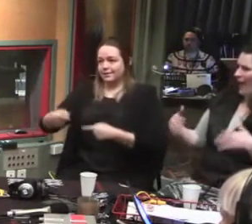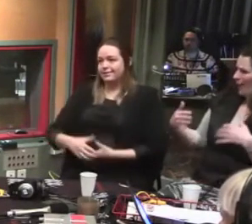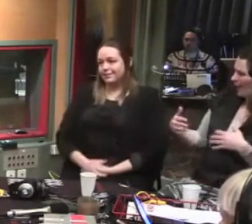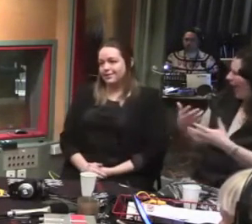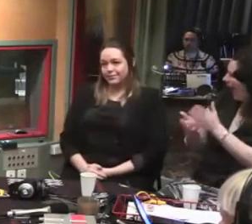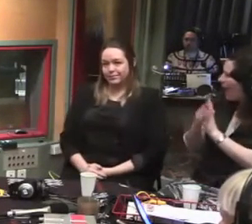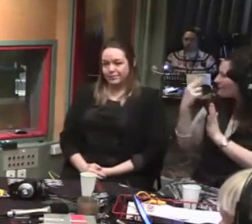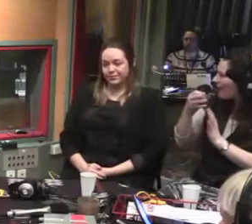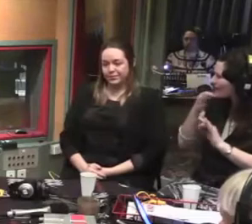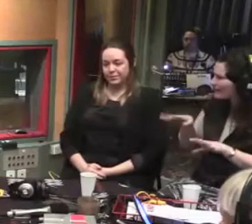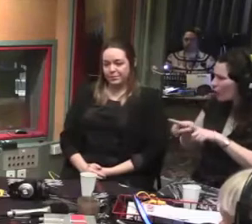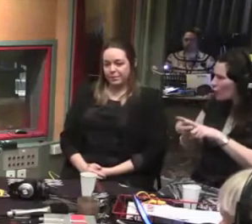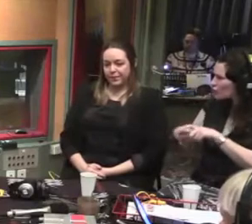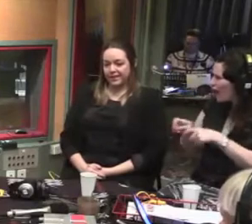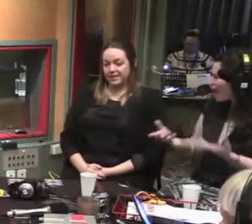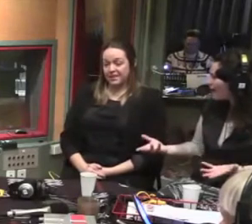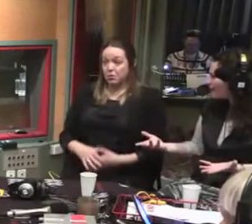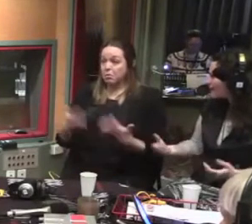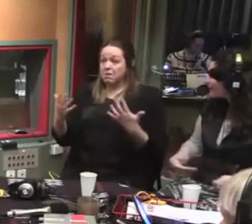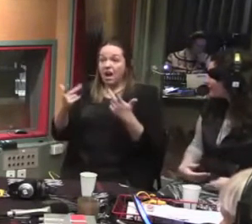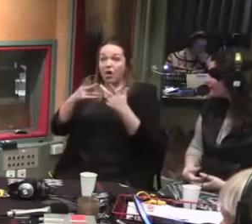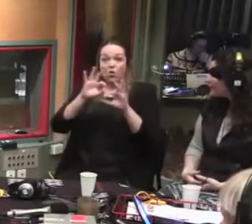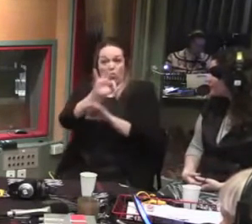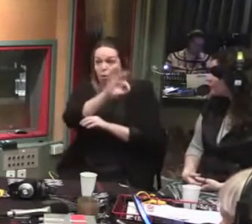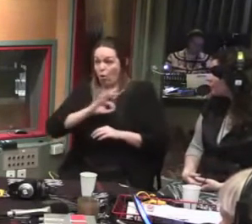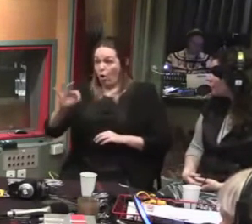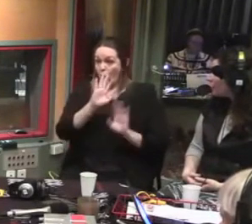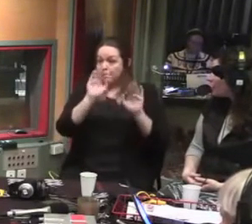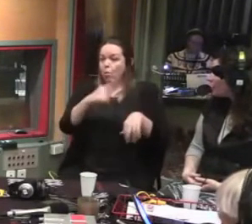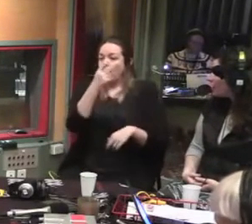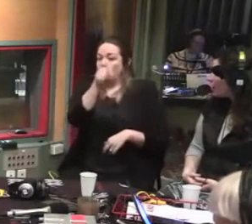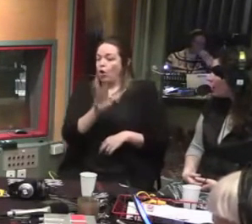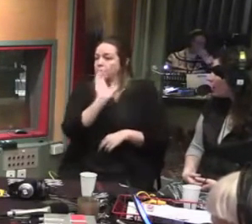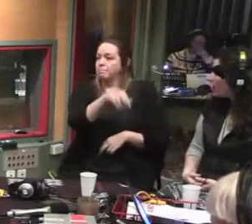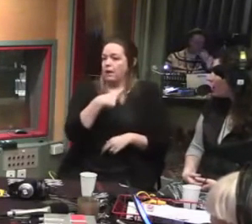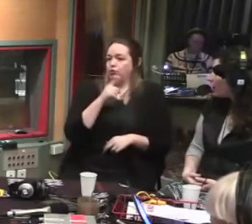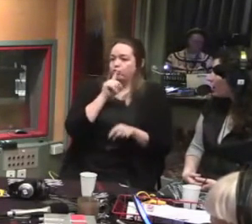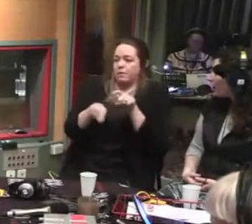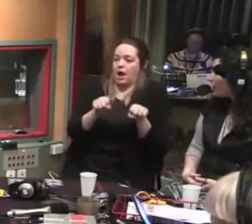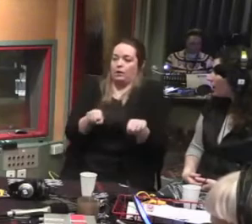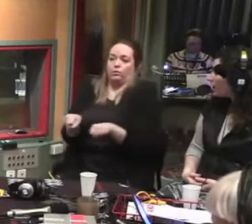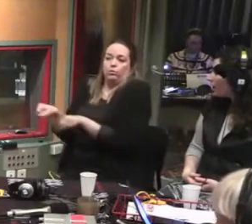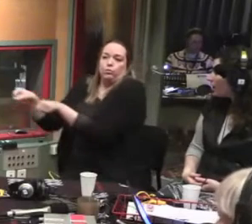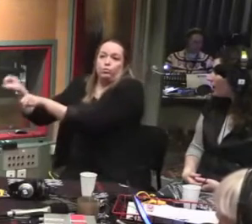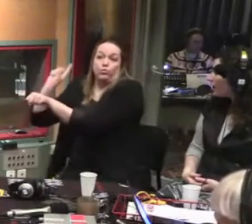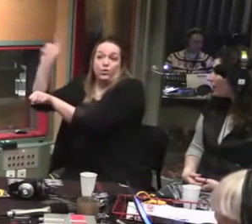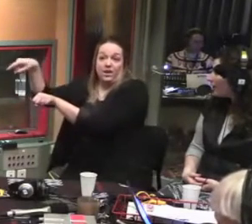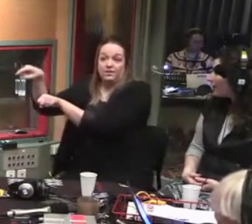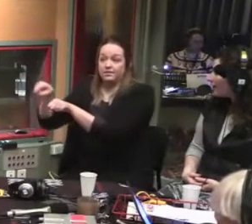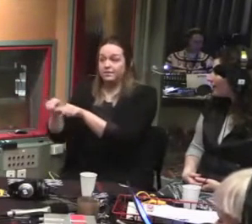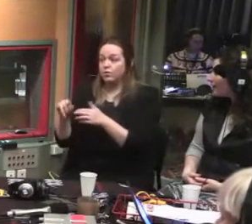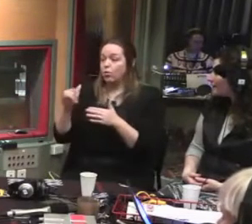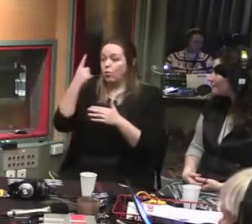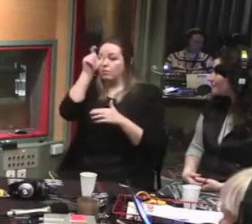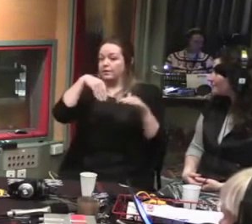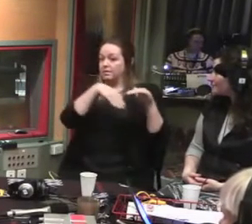ride a bike? I just took it outside when no one else was at home, or there was one person at home, but they were inside, and just got on a